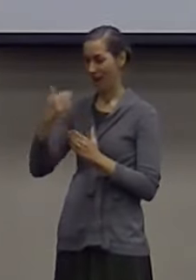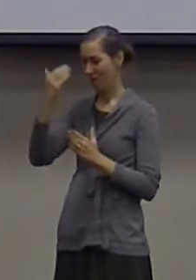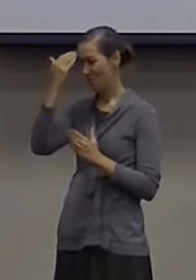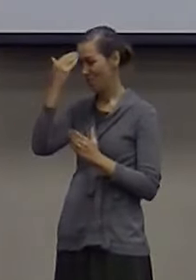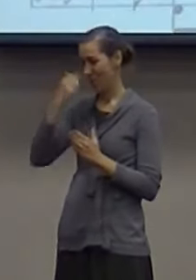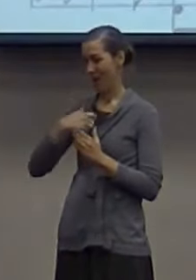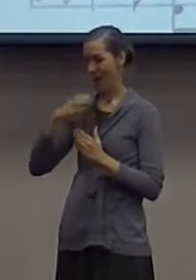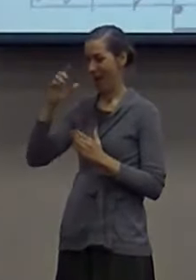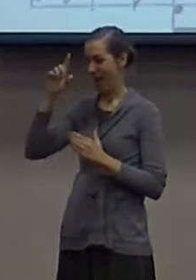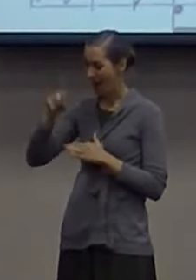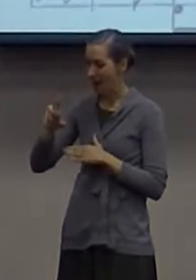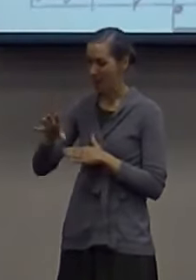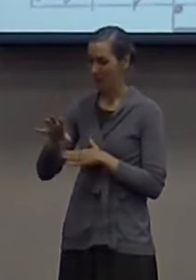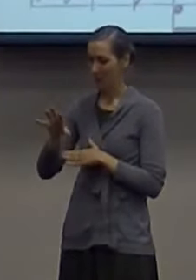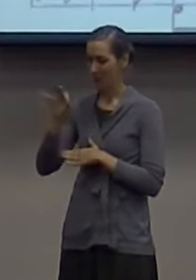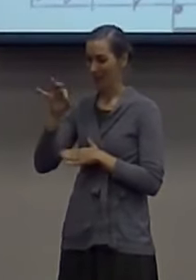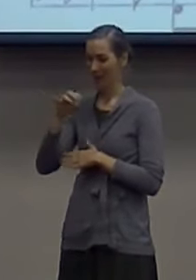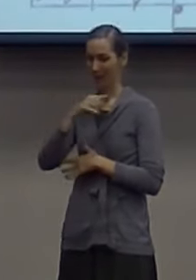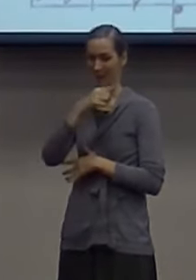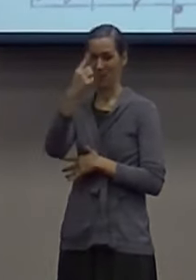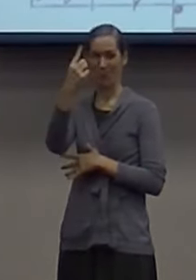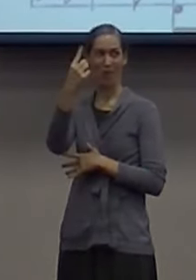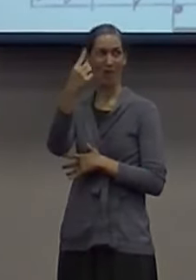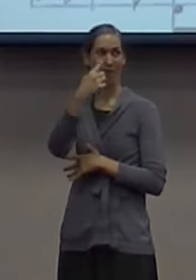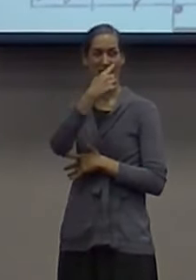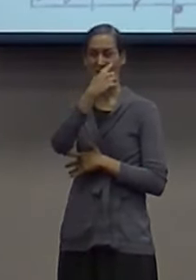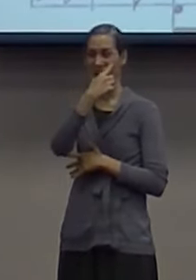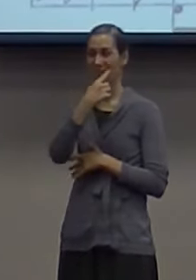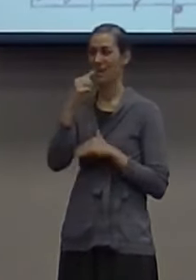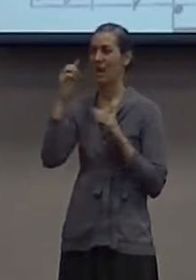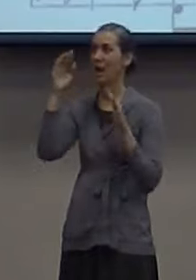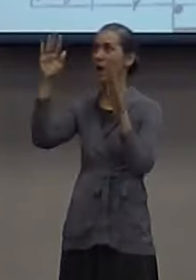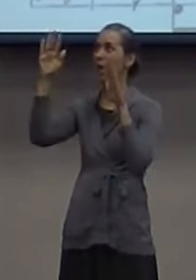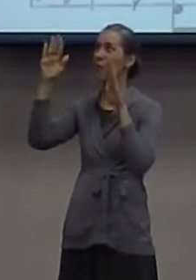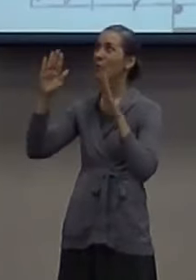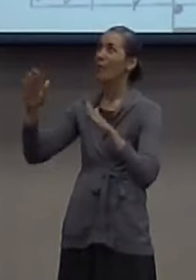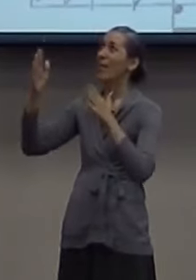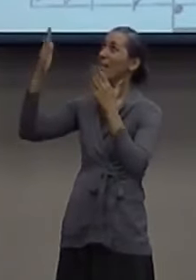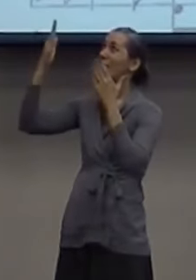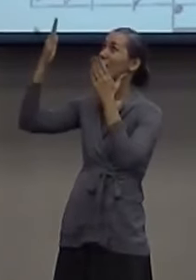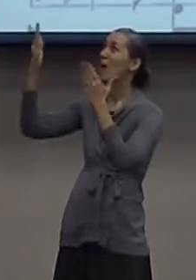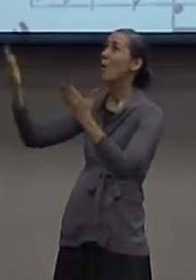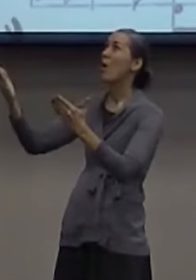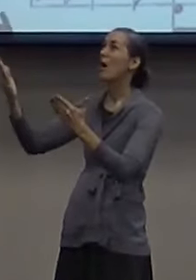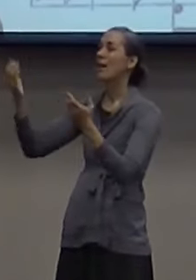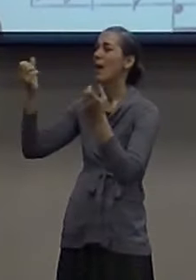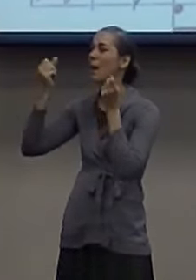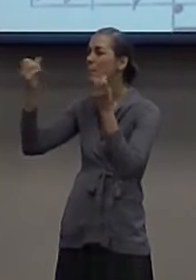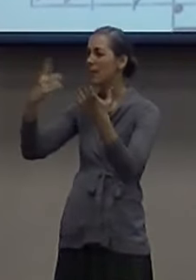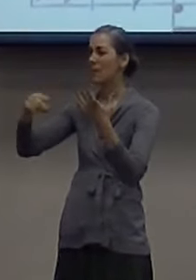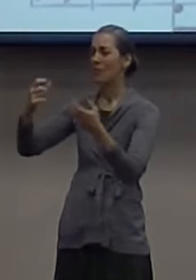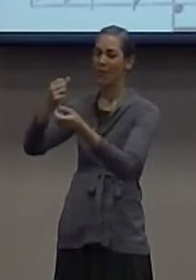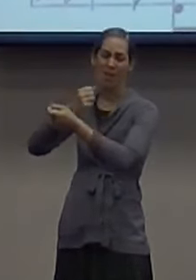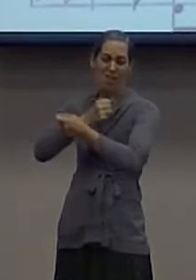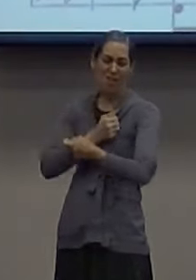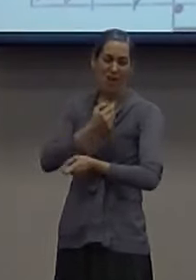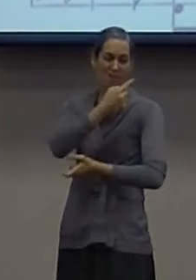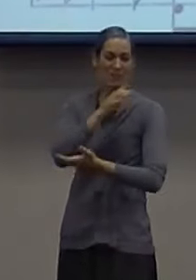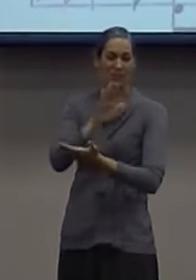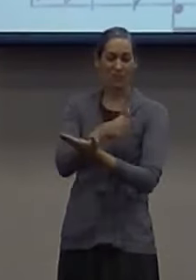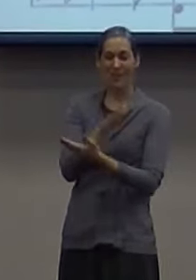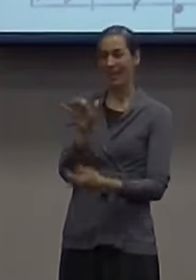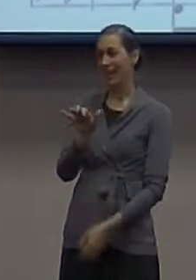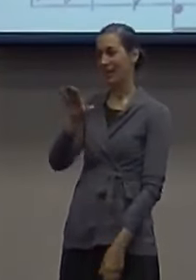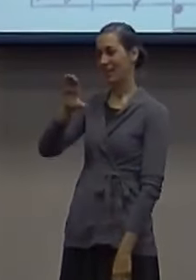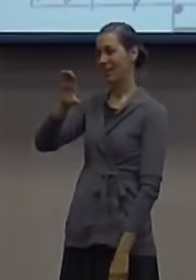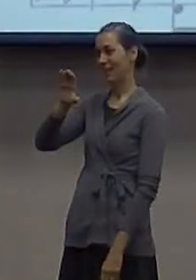that is How Great Thou Art. How many of you love this song? This is kind of a classic. In fact, I